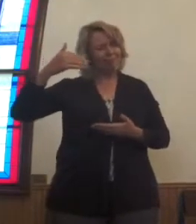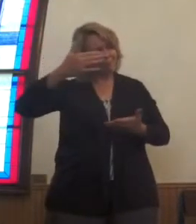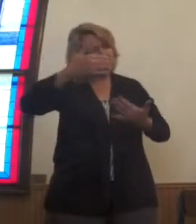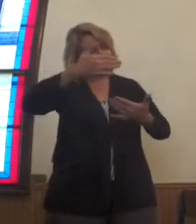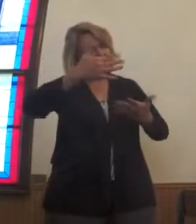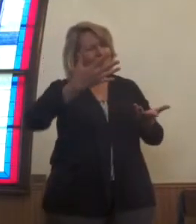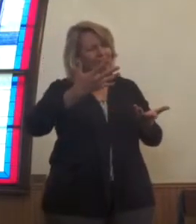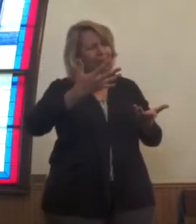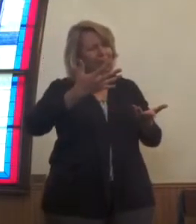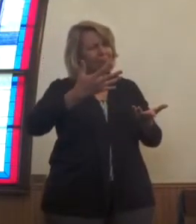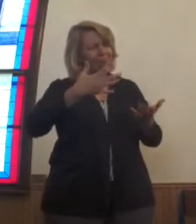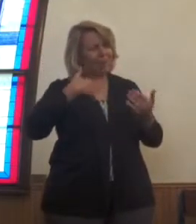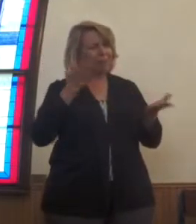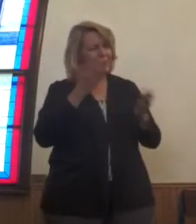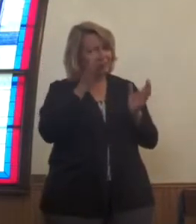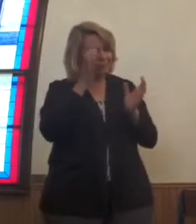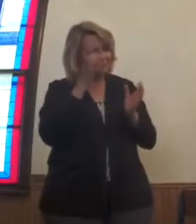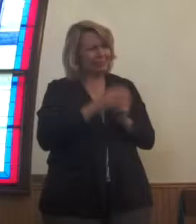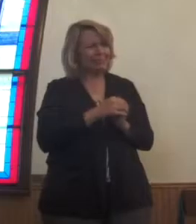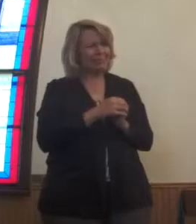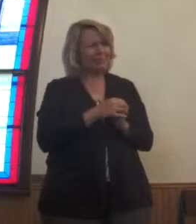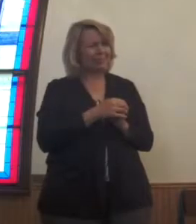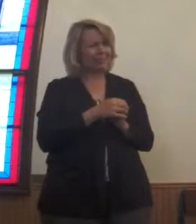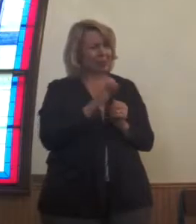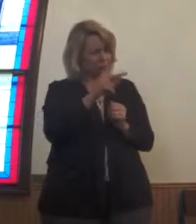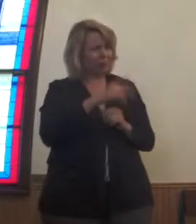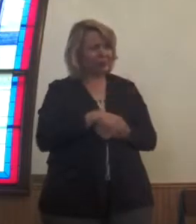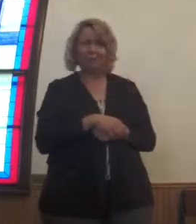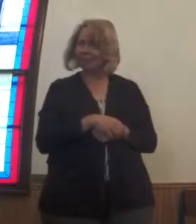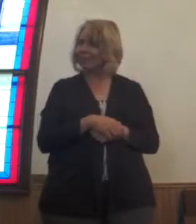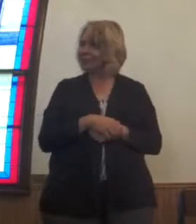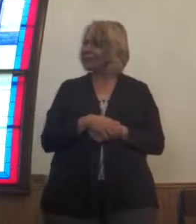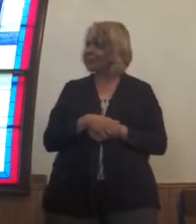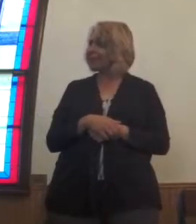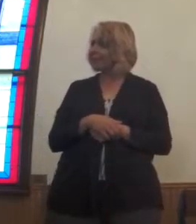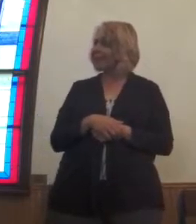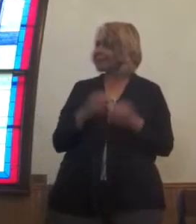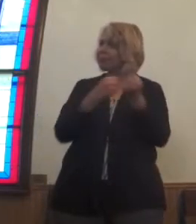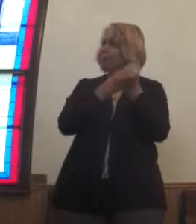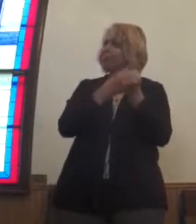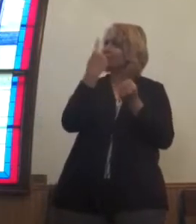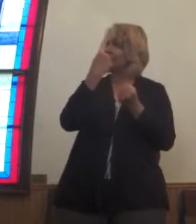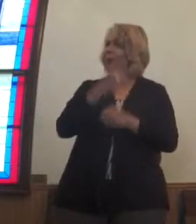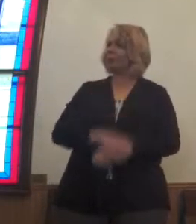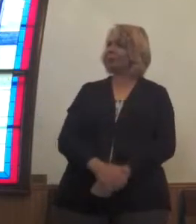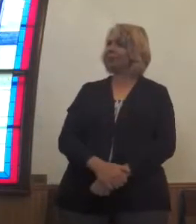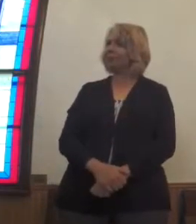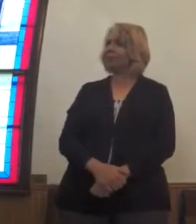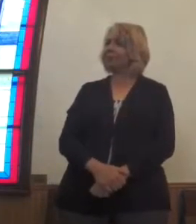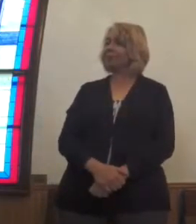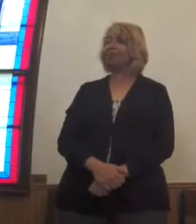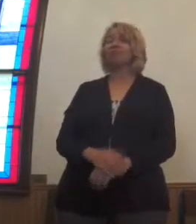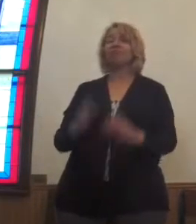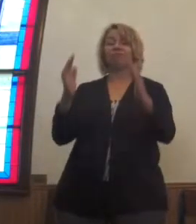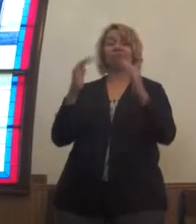you. All right. I'm here to listen. All right. Okay? All right. the